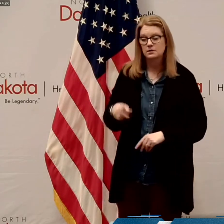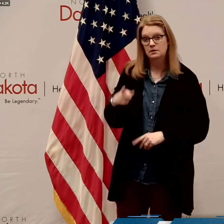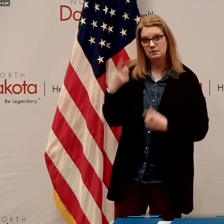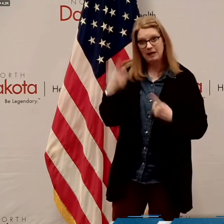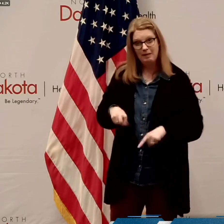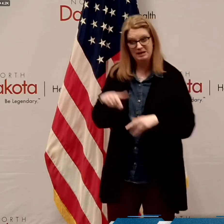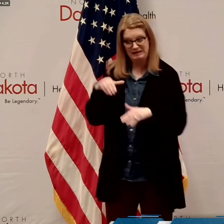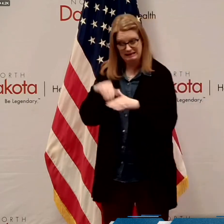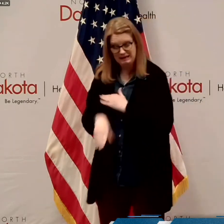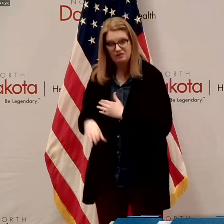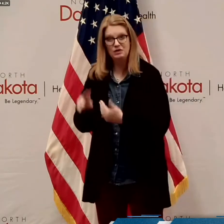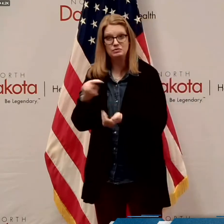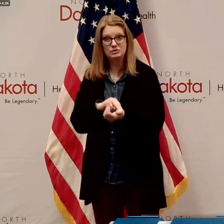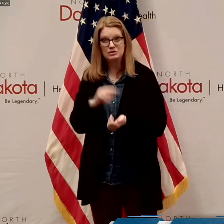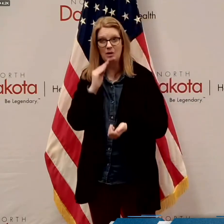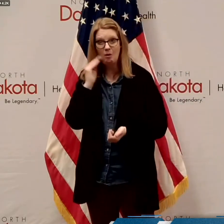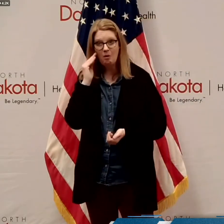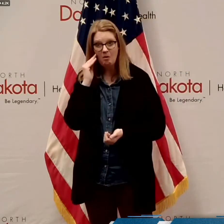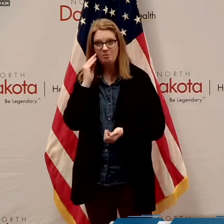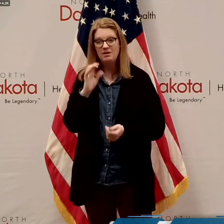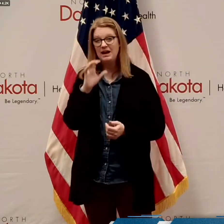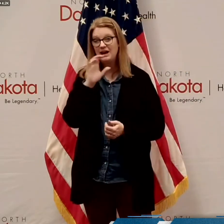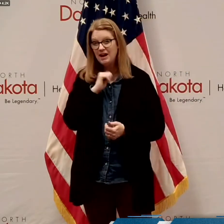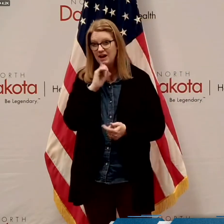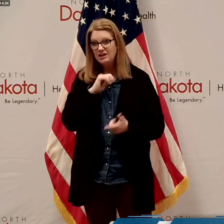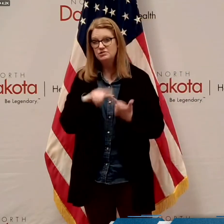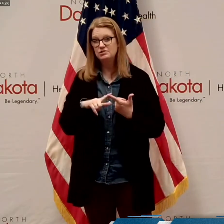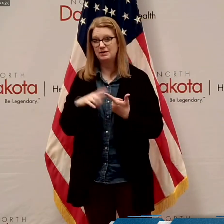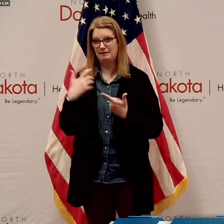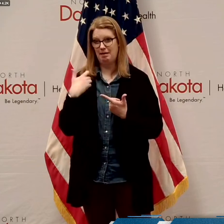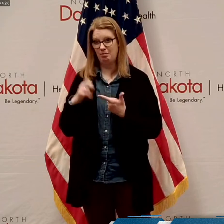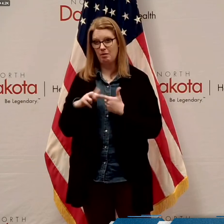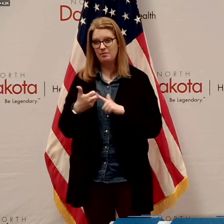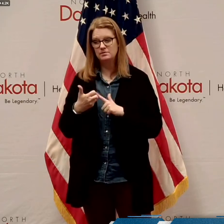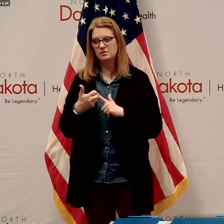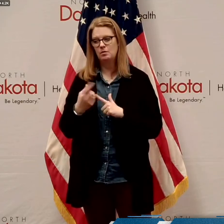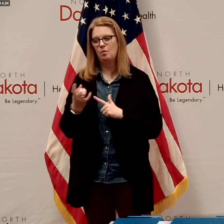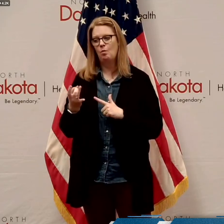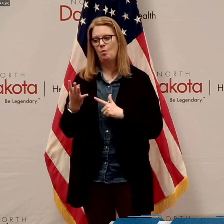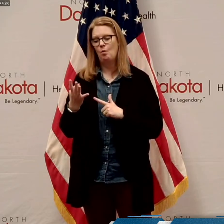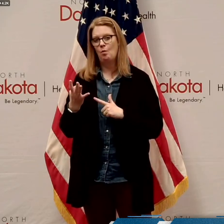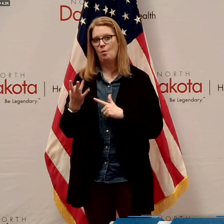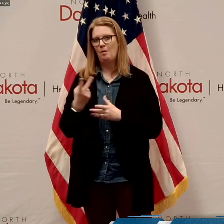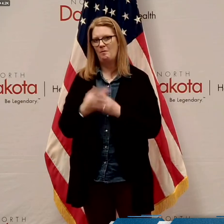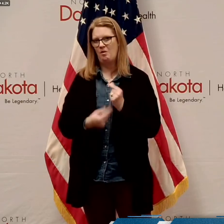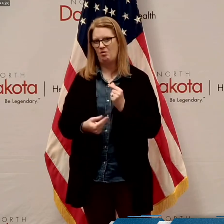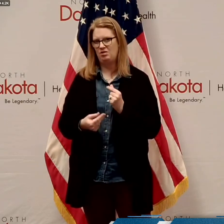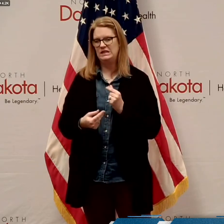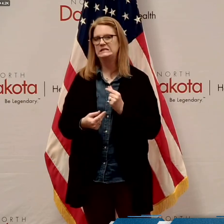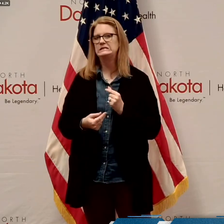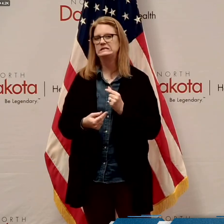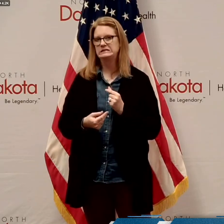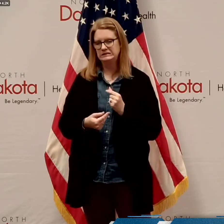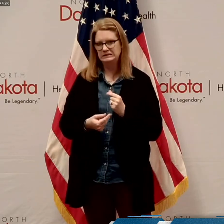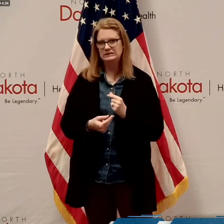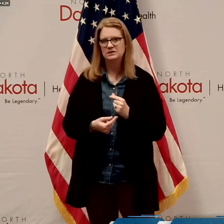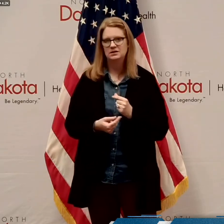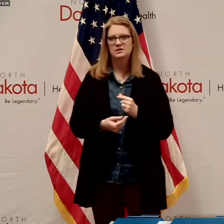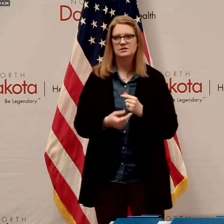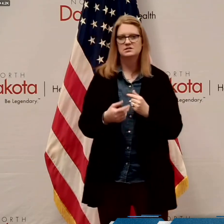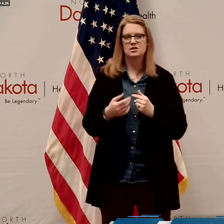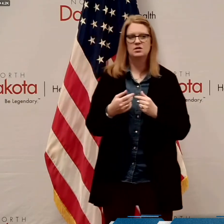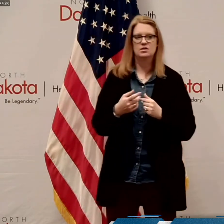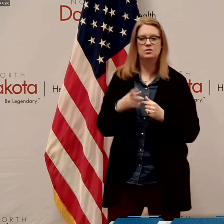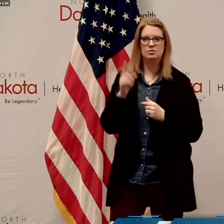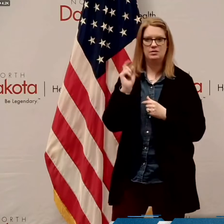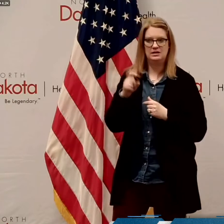people with both age and underlying conditions, then you could have both of those things. And so that's why we want to have this capability for